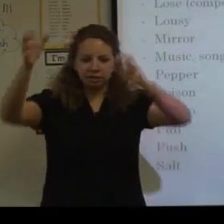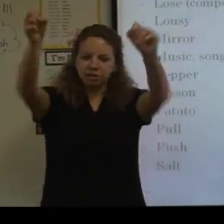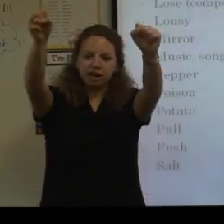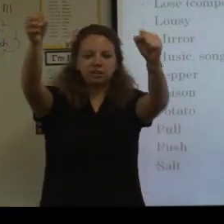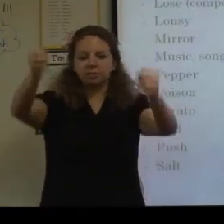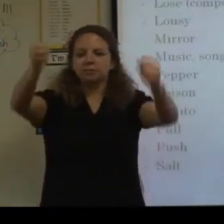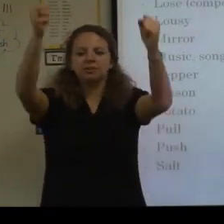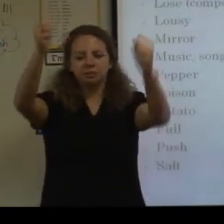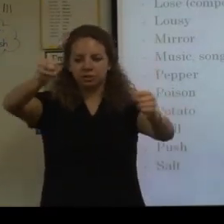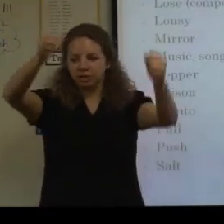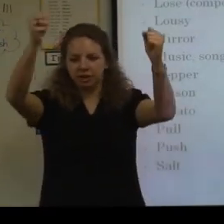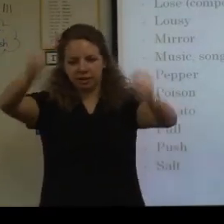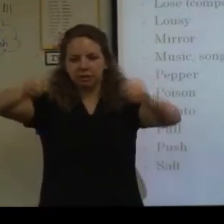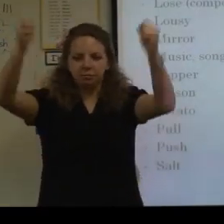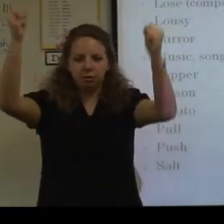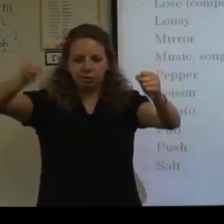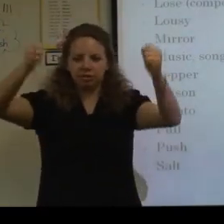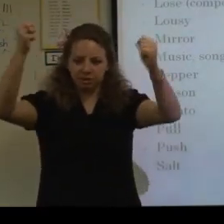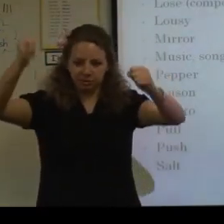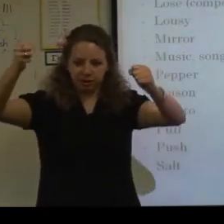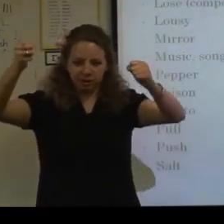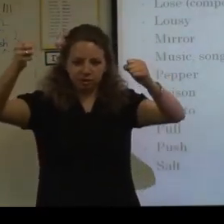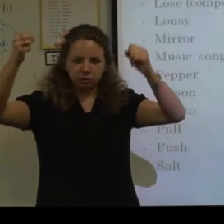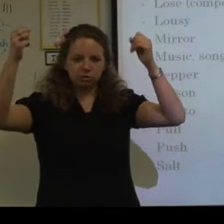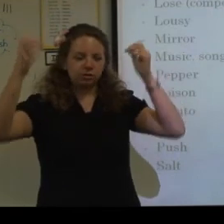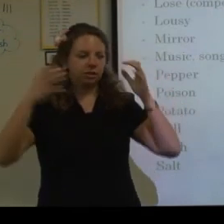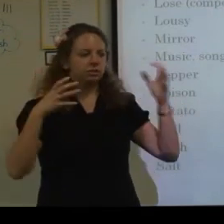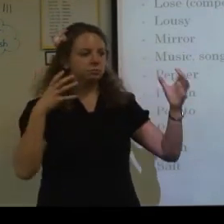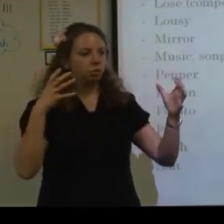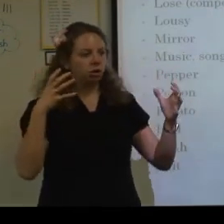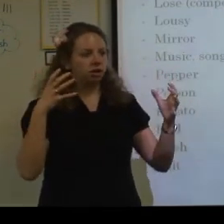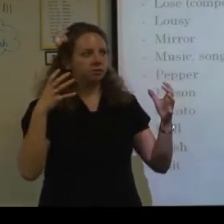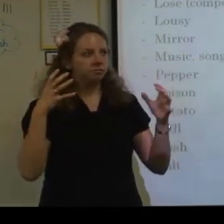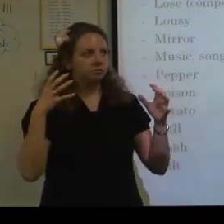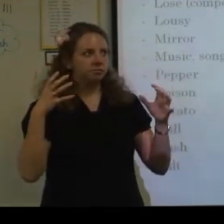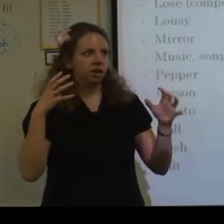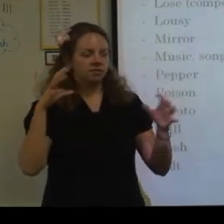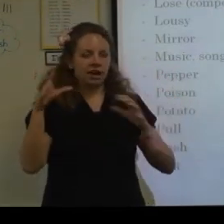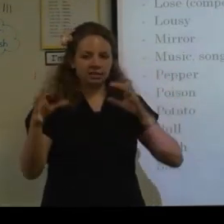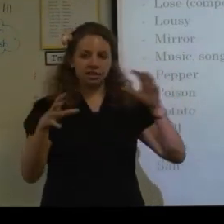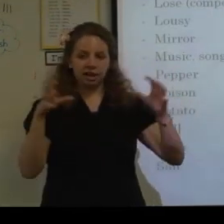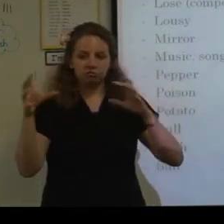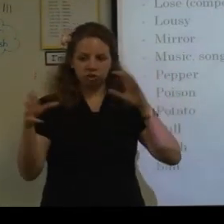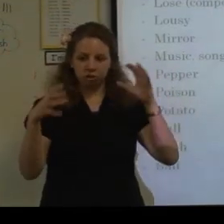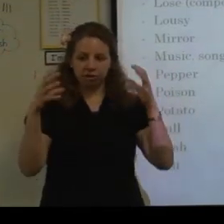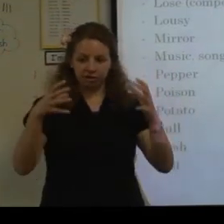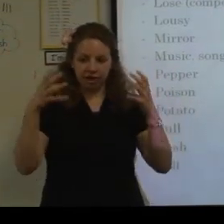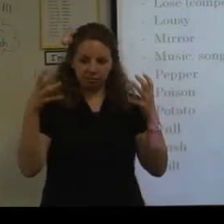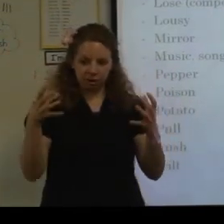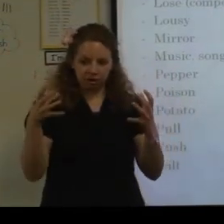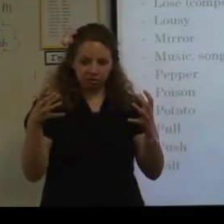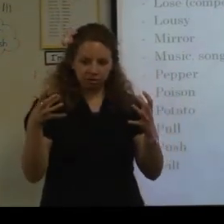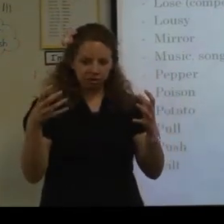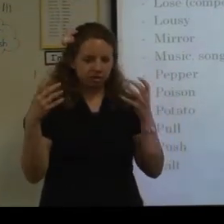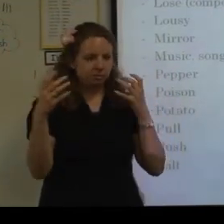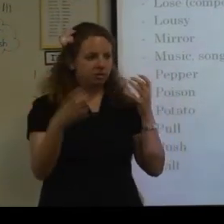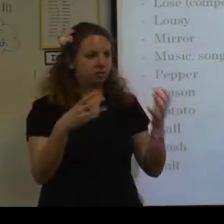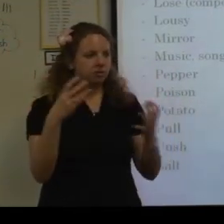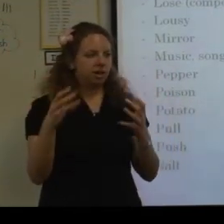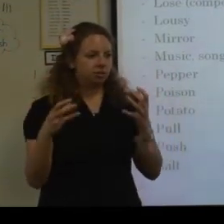your jacket or something, so they're like pulling this way. So it's more of acting it out and showing that part, depending on what the